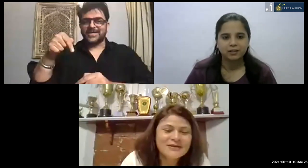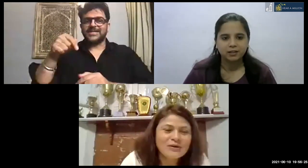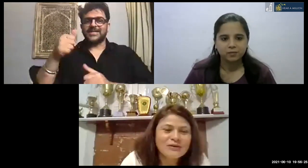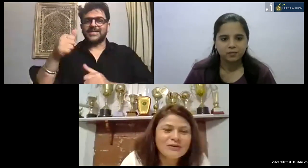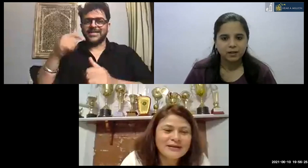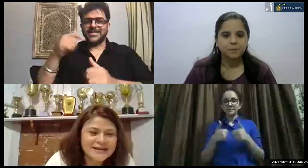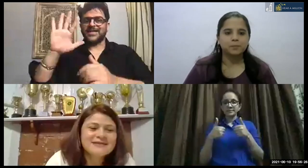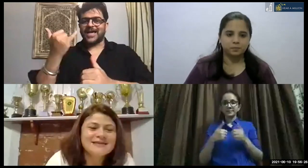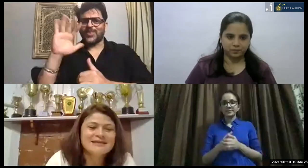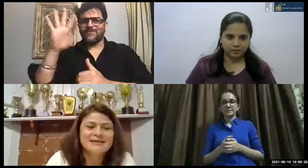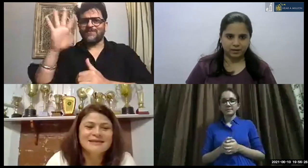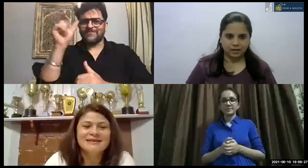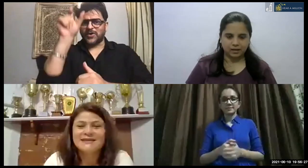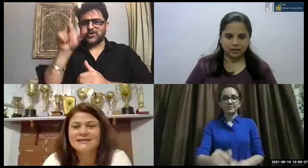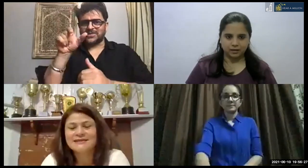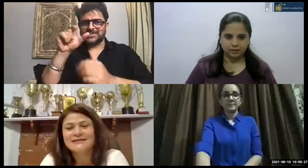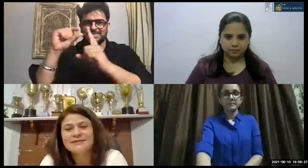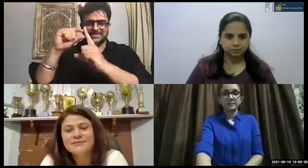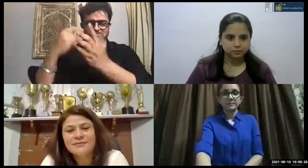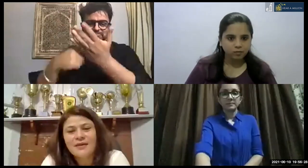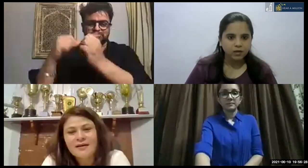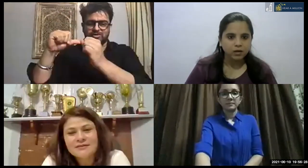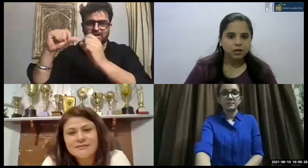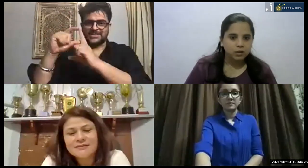detail. Yes.